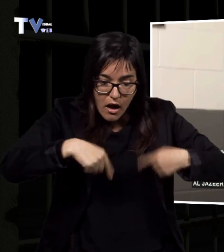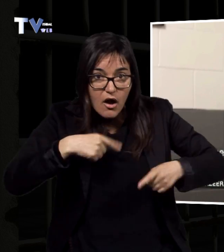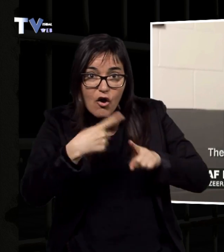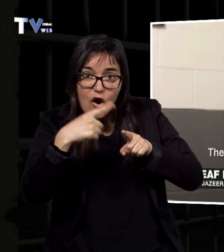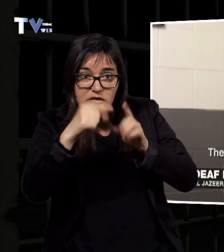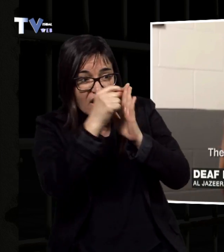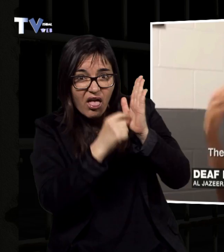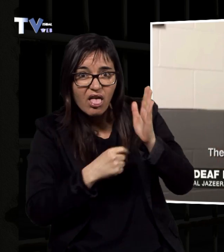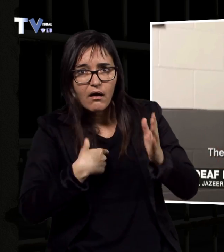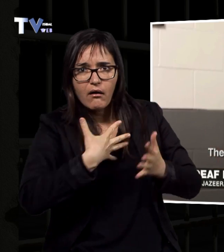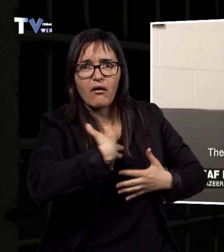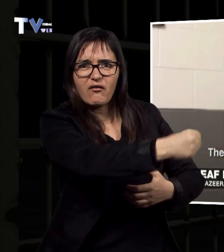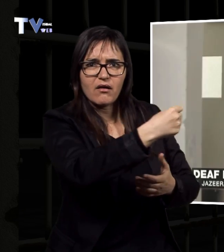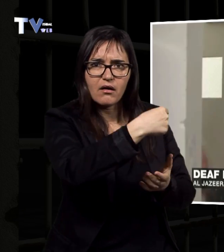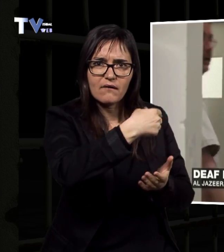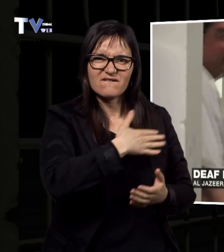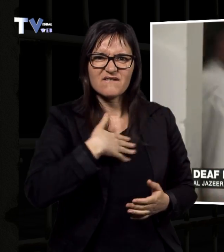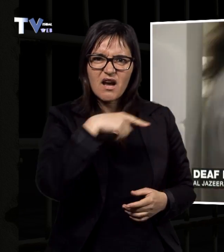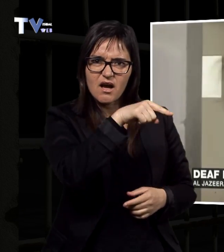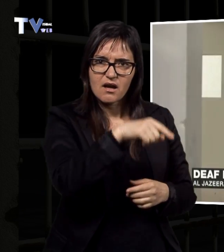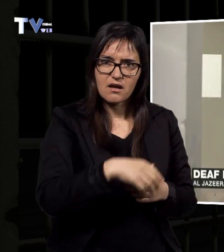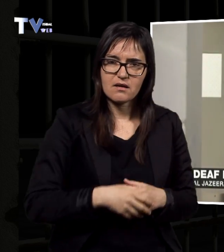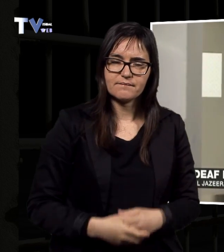They want everything you have.